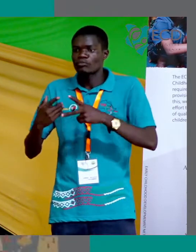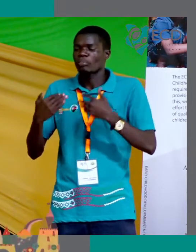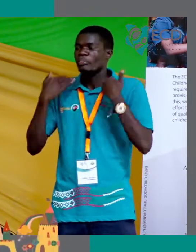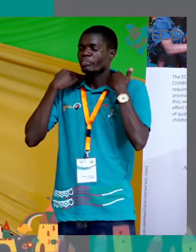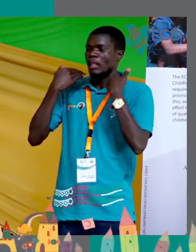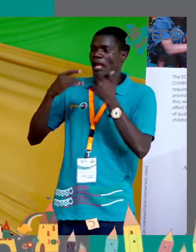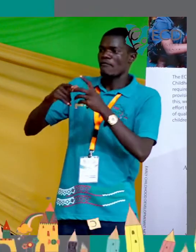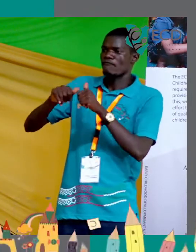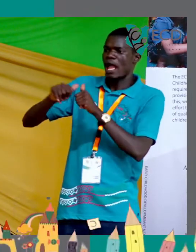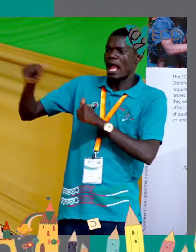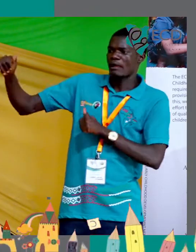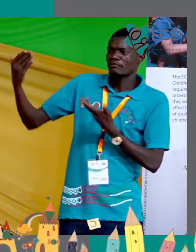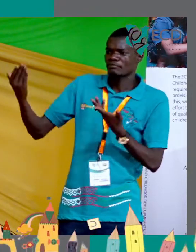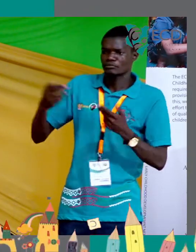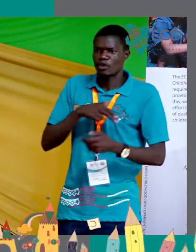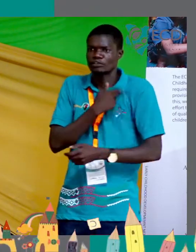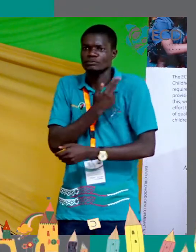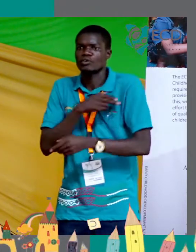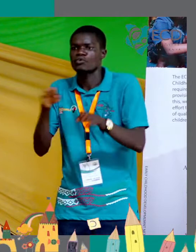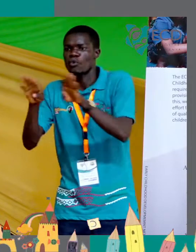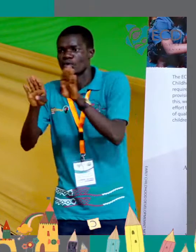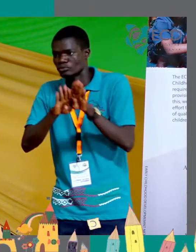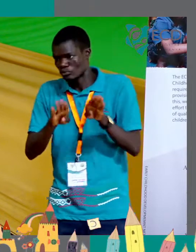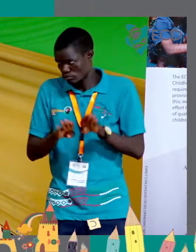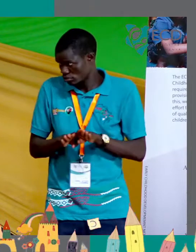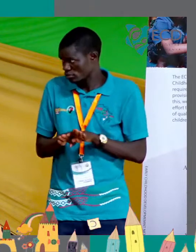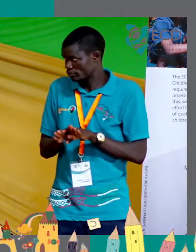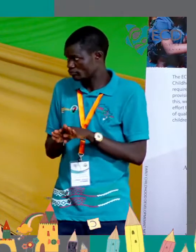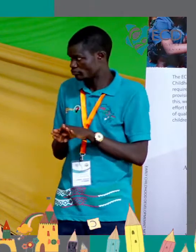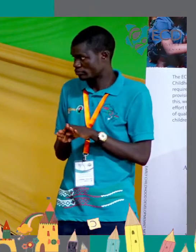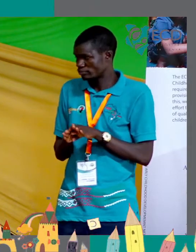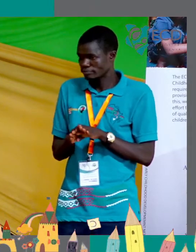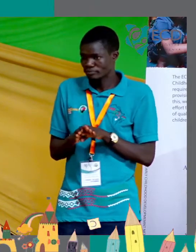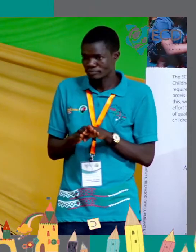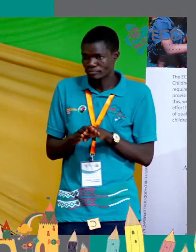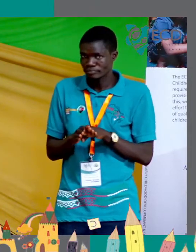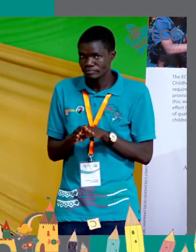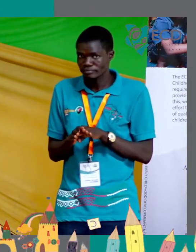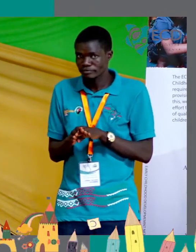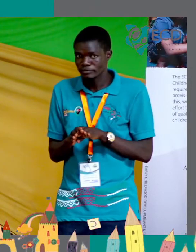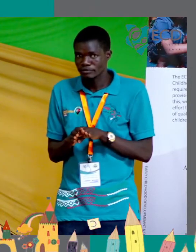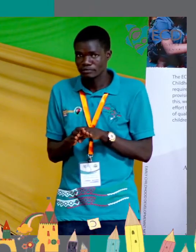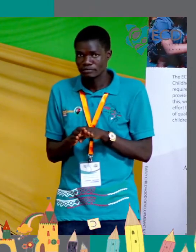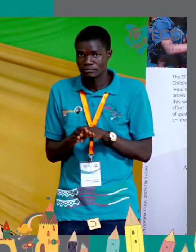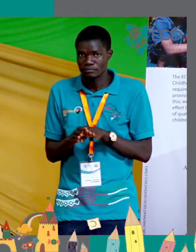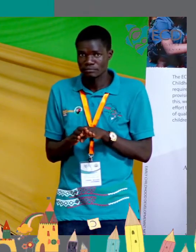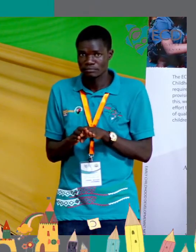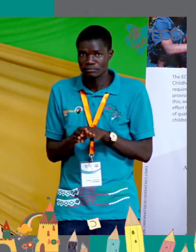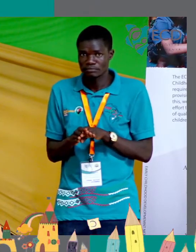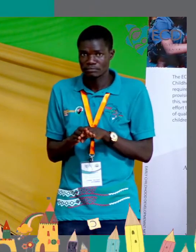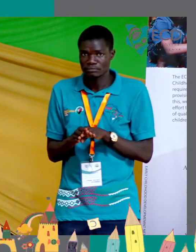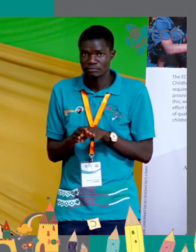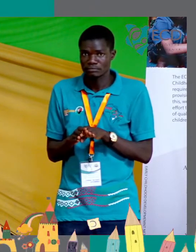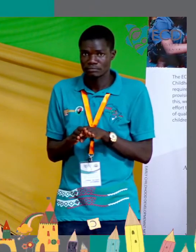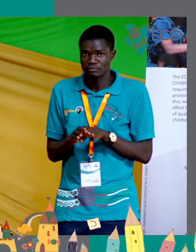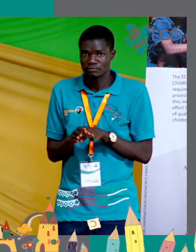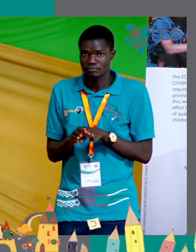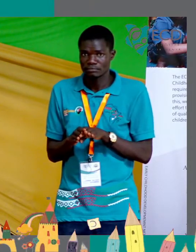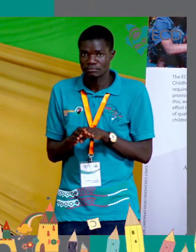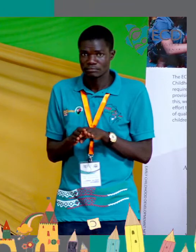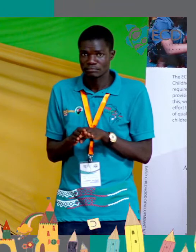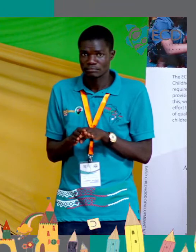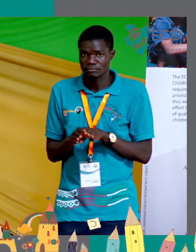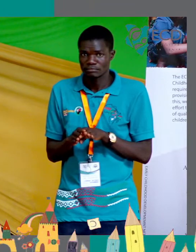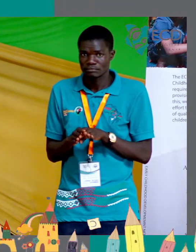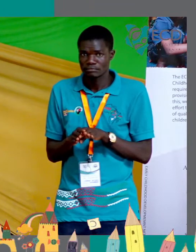Hospitals were also closing down the so-called outpatient clinics because they are non-essential, and they were